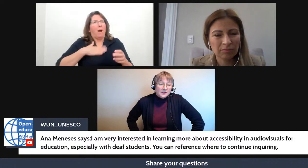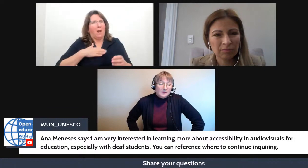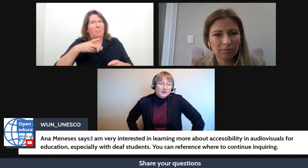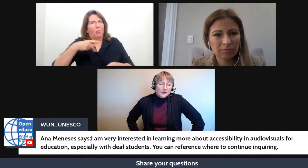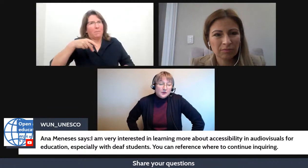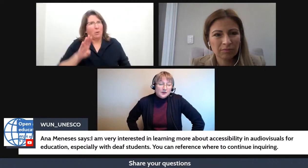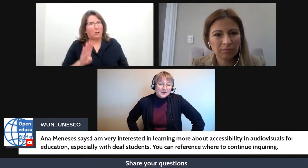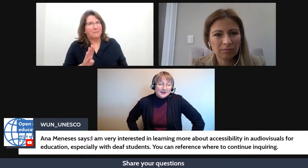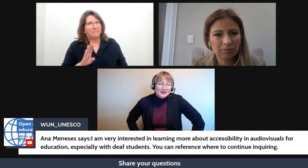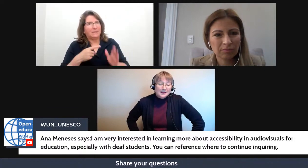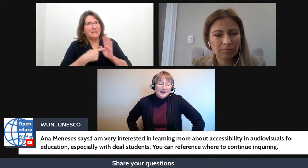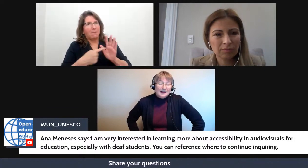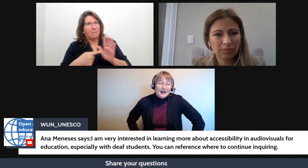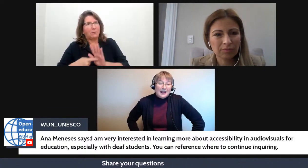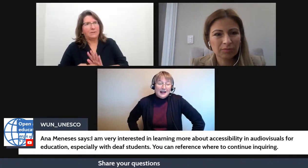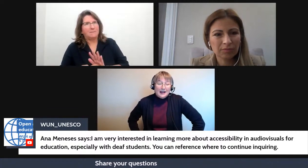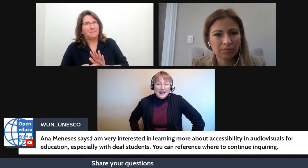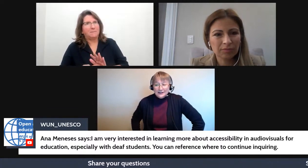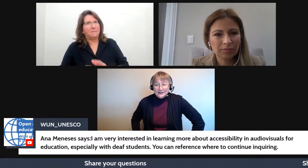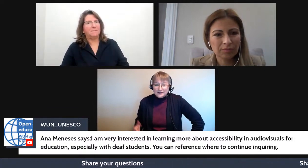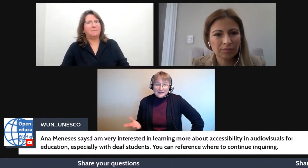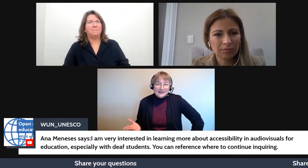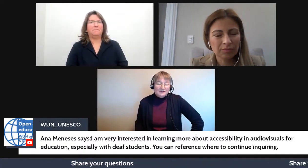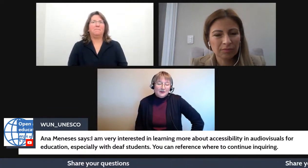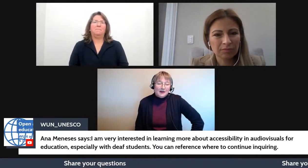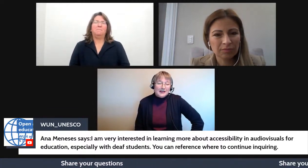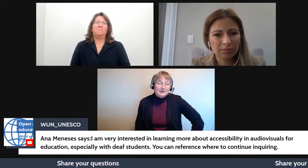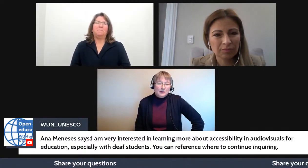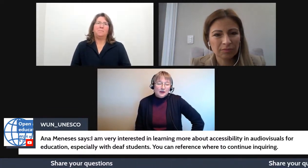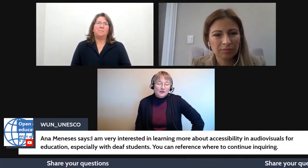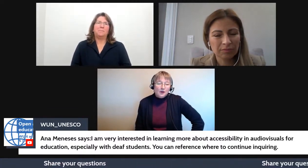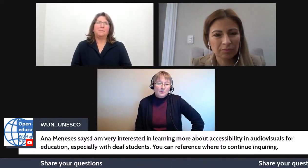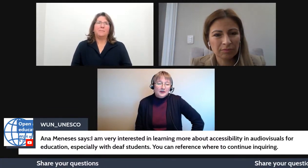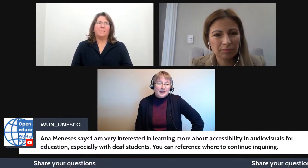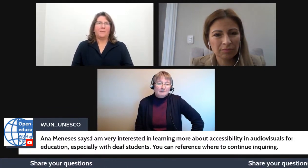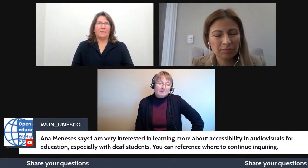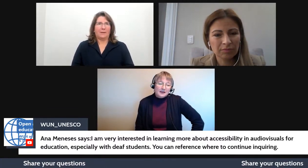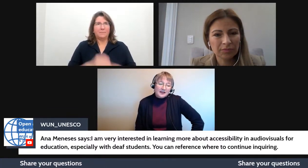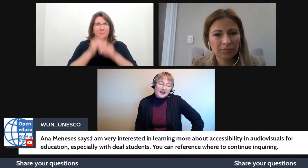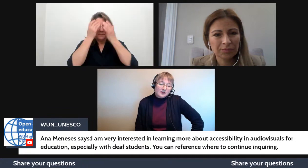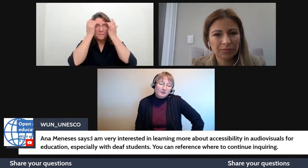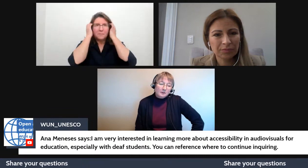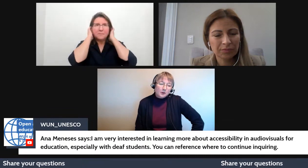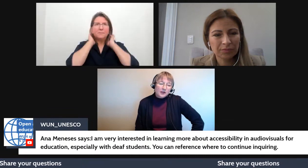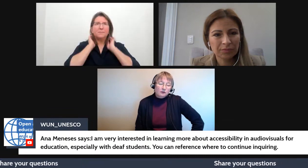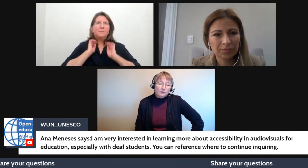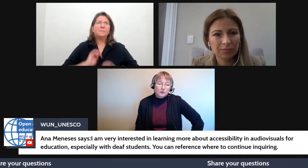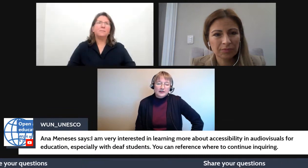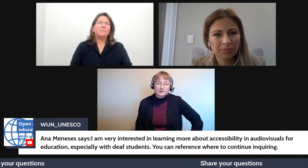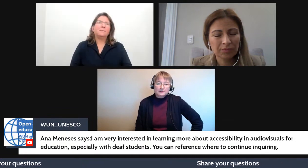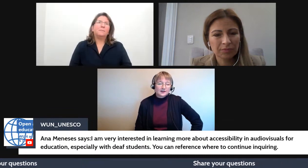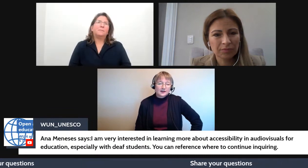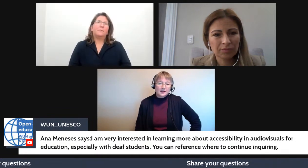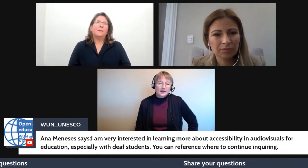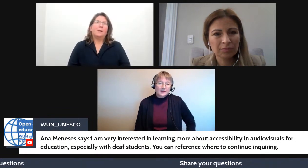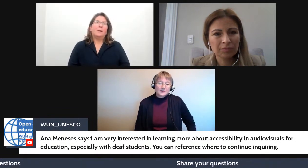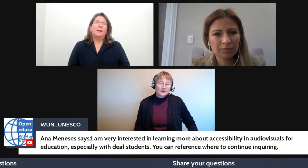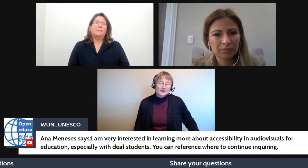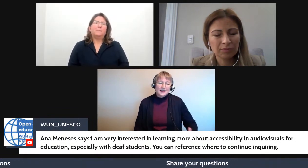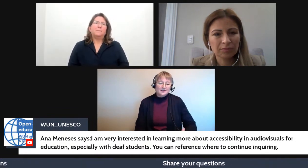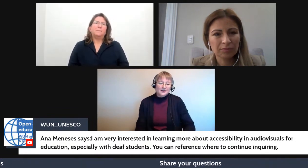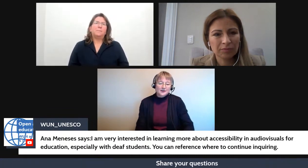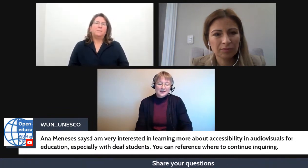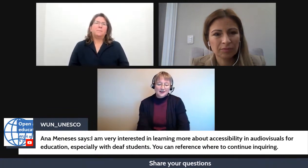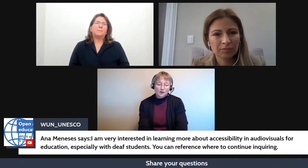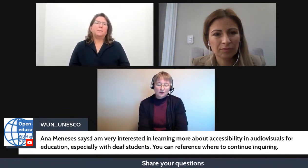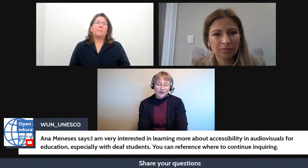have some tools, and you'll see from my ebook if you open it up, but that's all been working through PressBooks. So